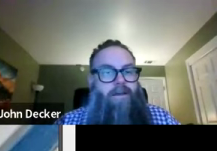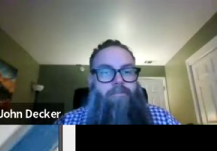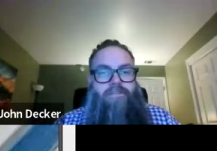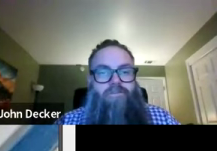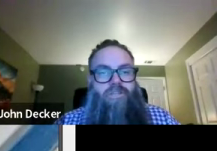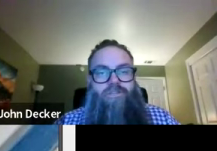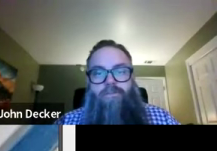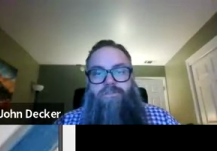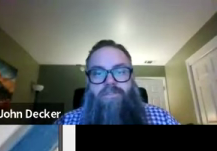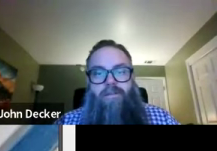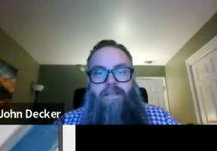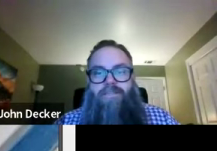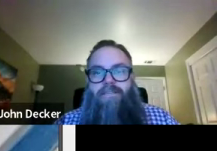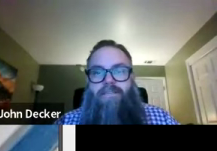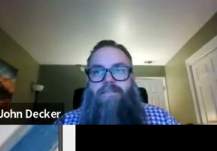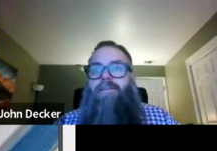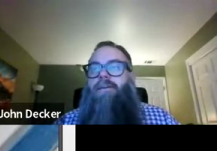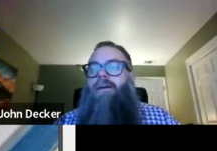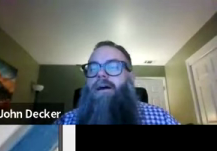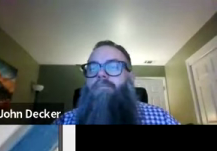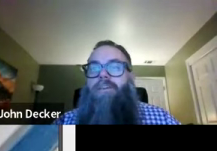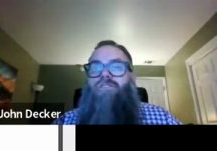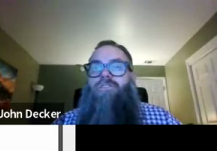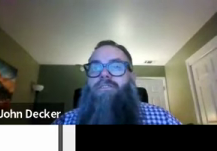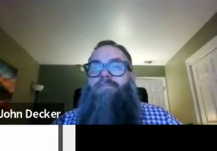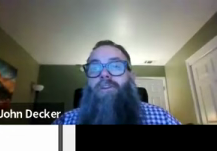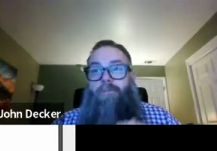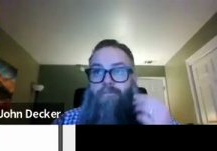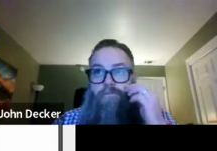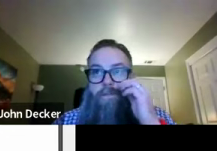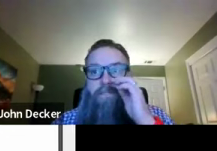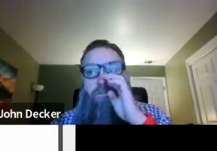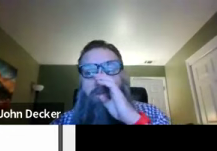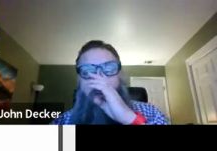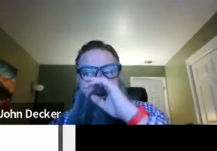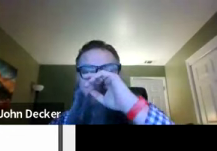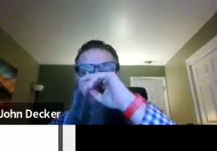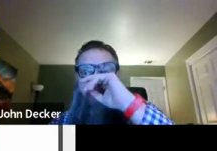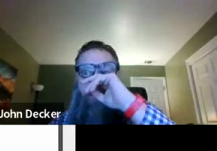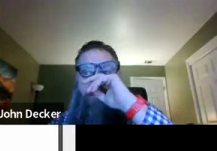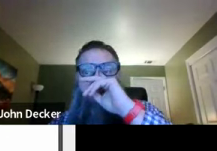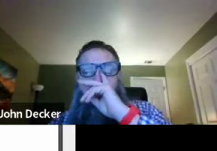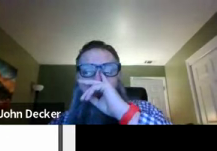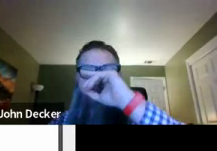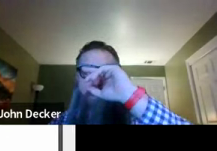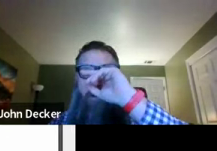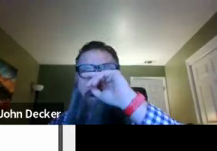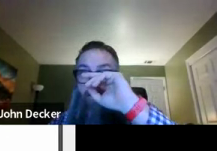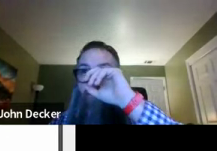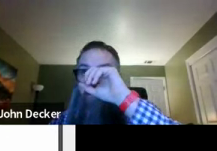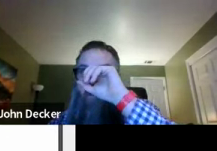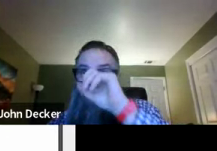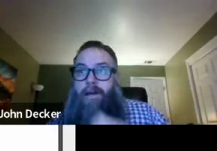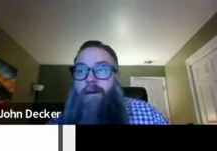Amy Westling, the Association of Regional Center Agencies, because she's a speaker for this too. So on here, you can see who the